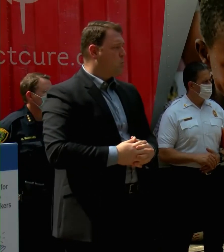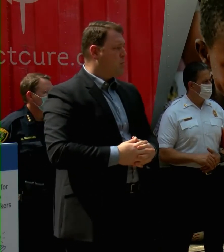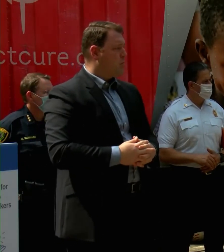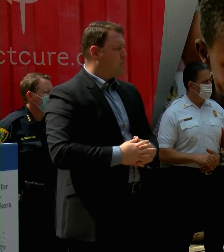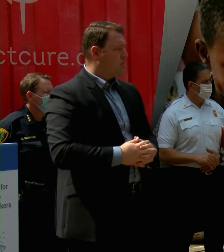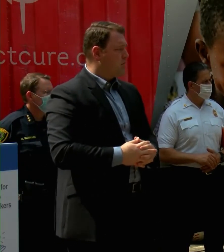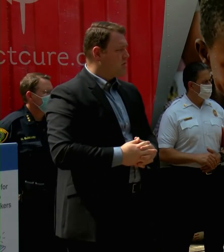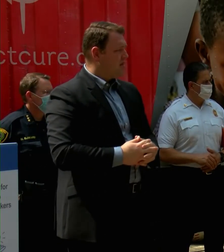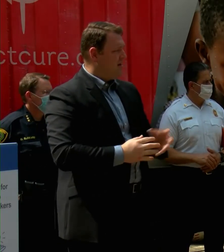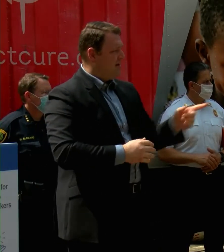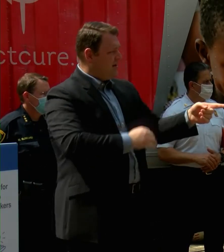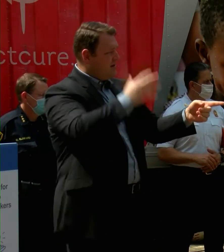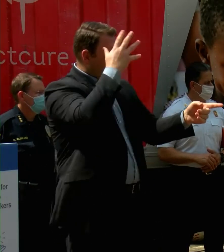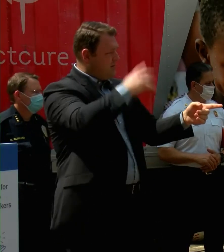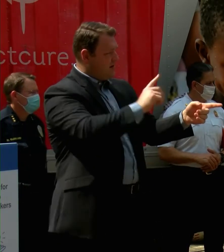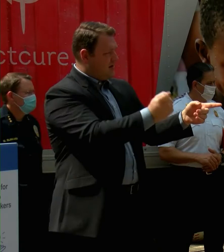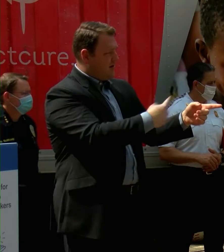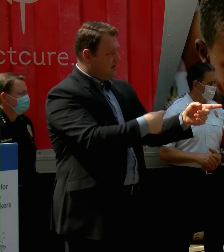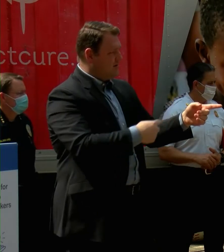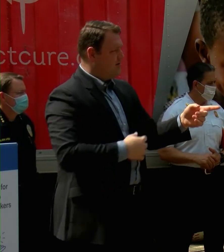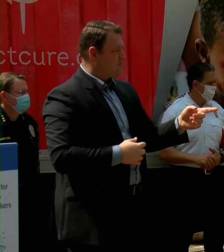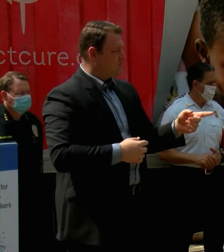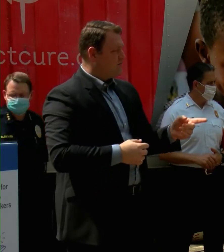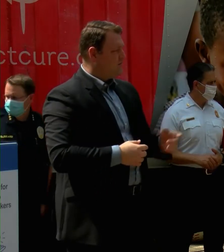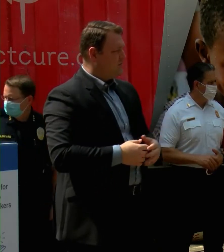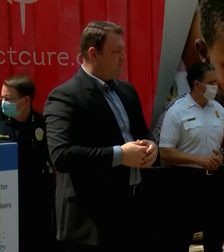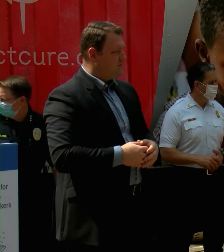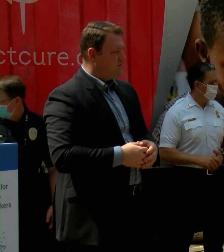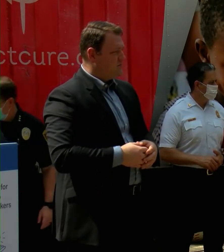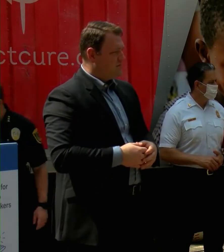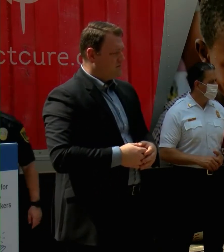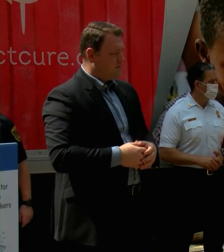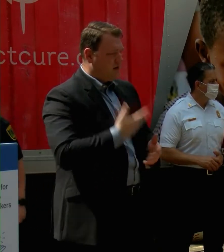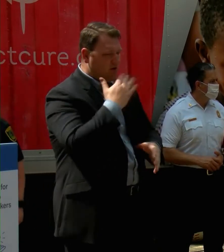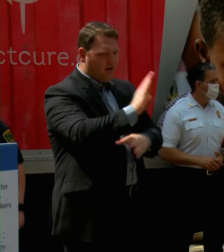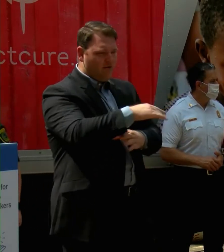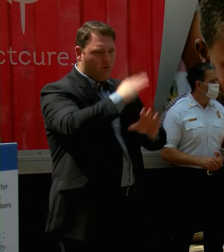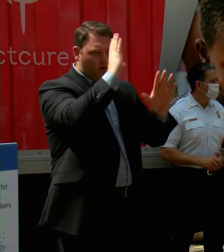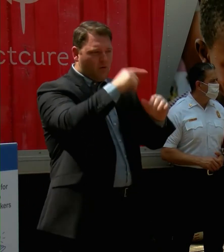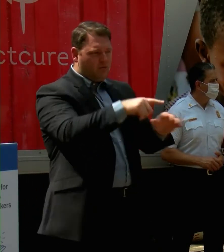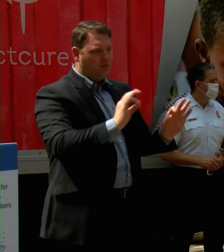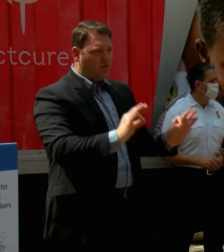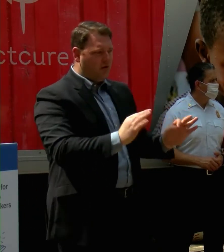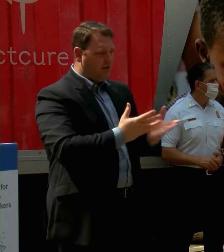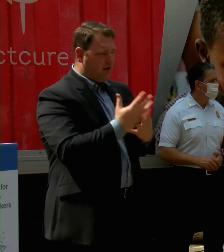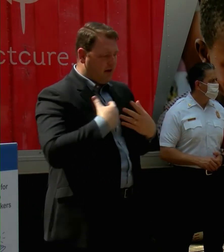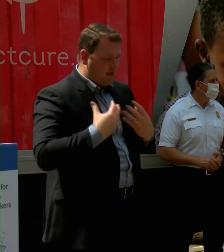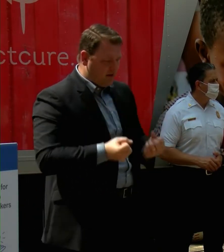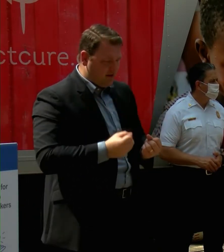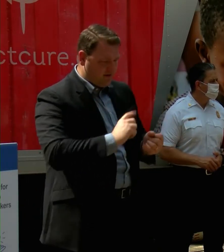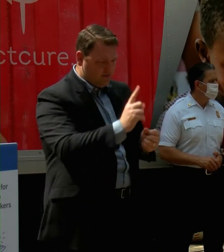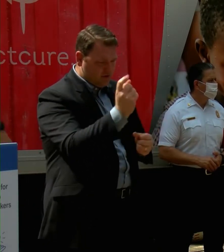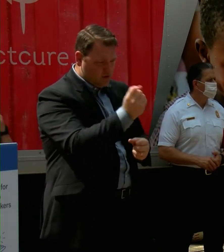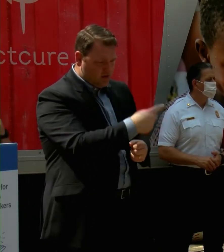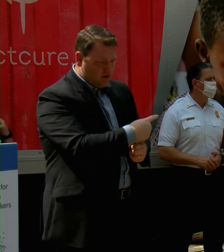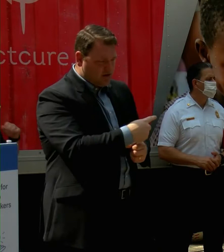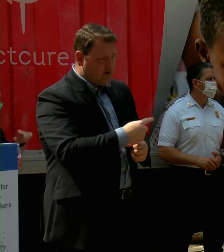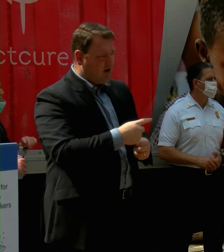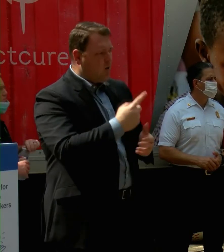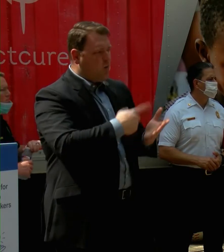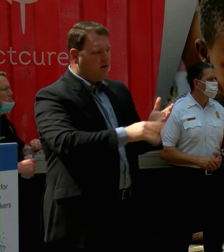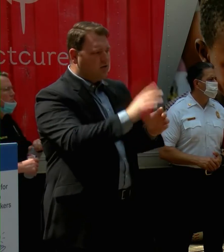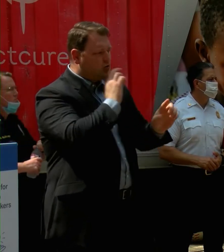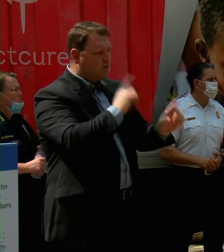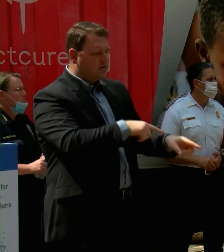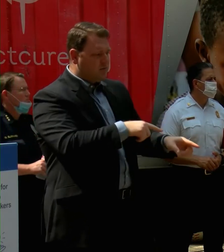Hey, Mayor, good afternoon. Good afternoon, everyone. Hope everyone's nice and healthy under the circumstances. First question from the pool here is, what is your